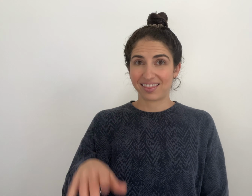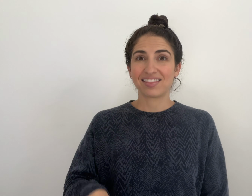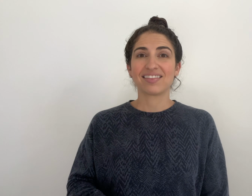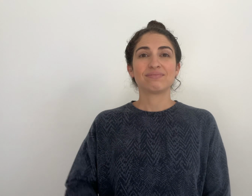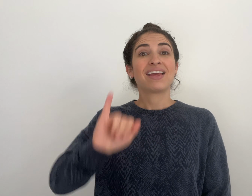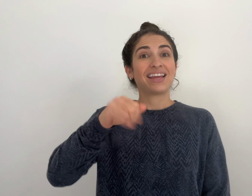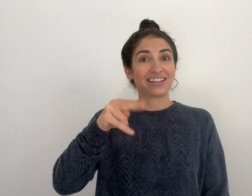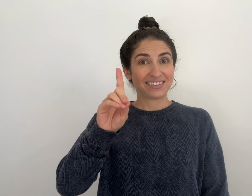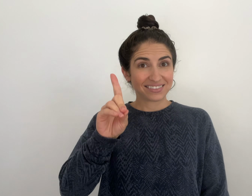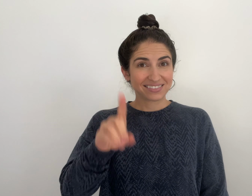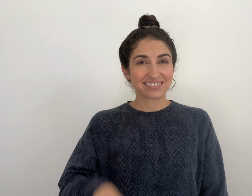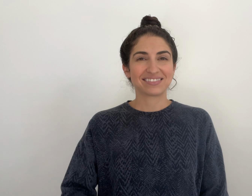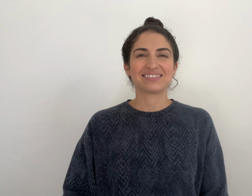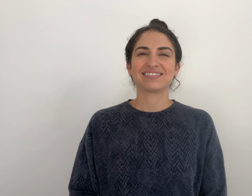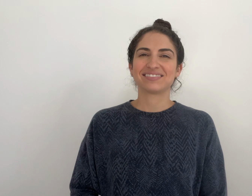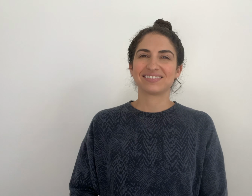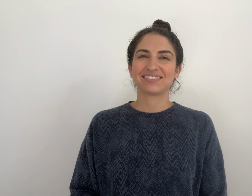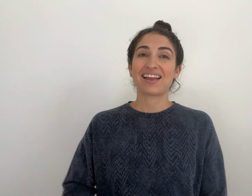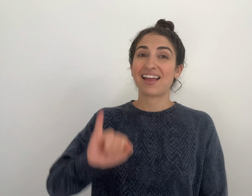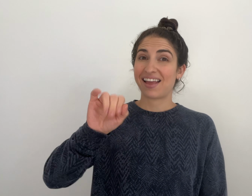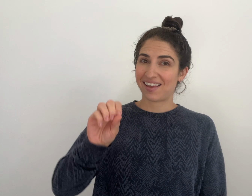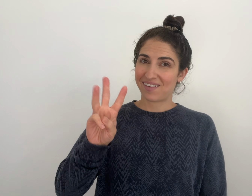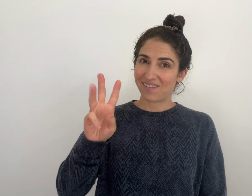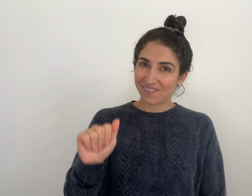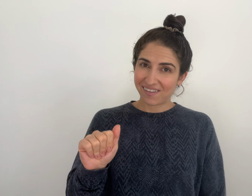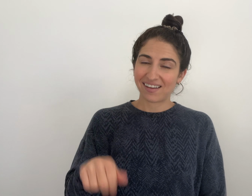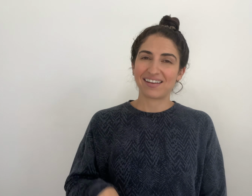Illinois, Indiana, Iowa,